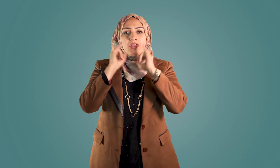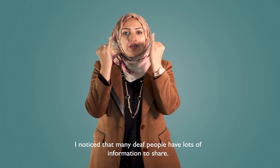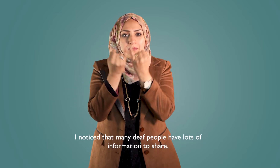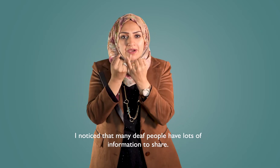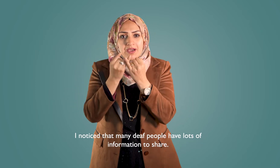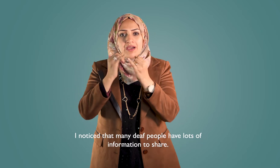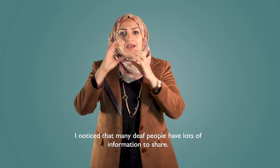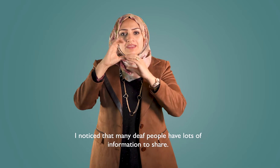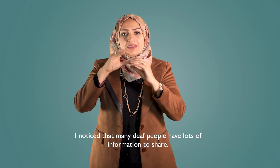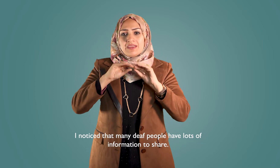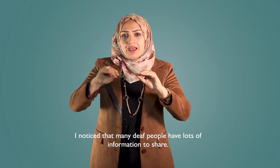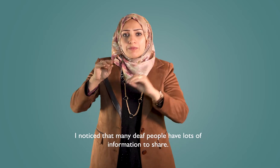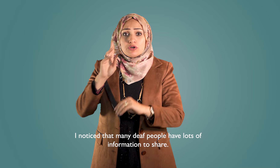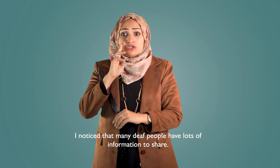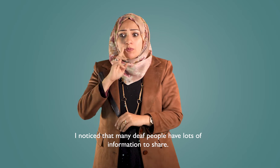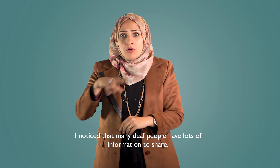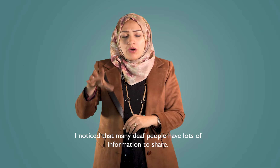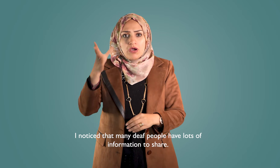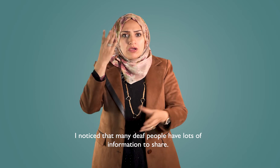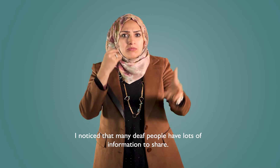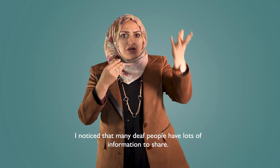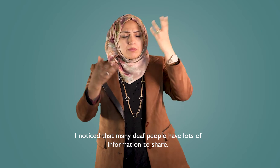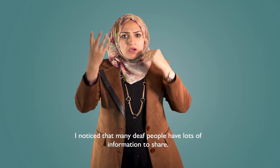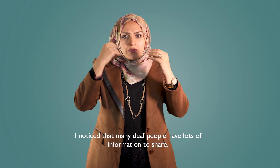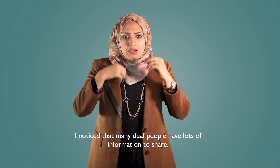I noticed that many deaf people have lots of information to share.